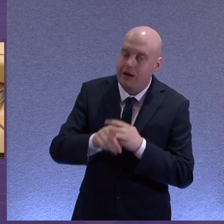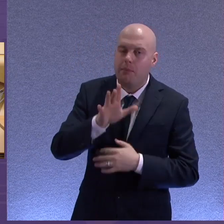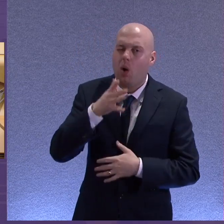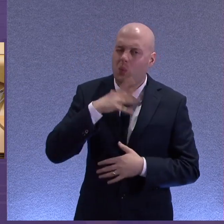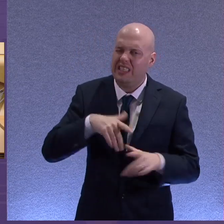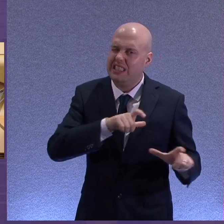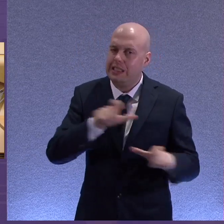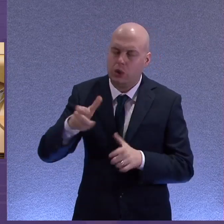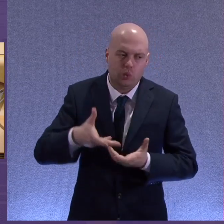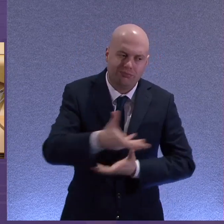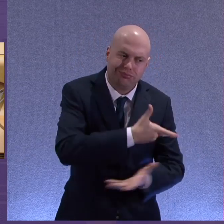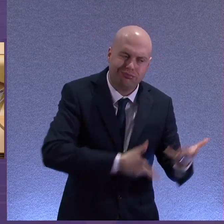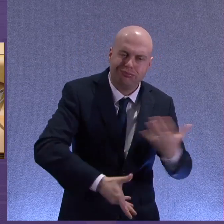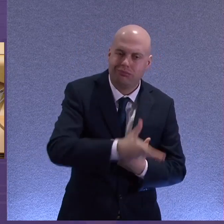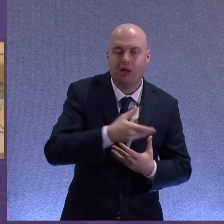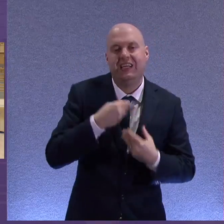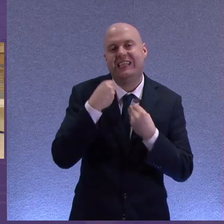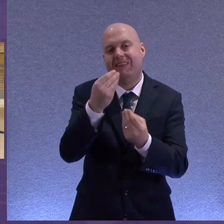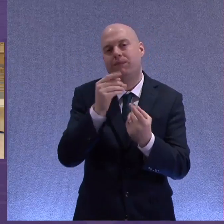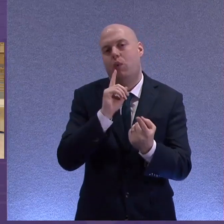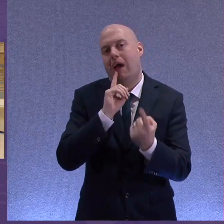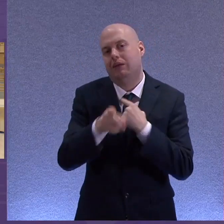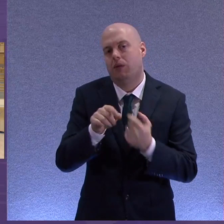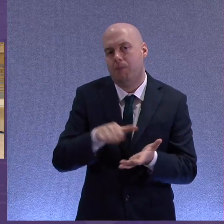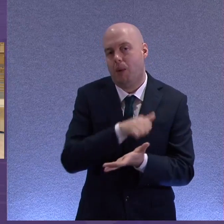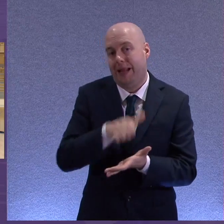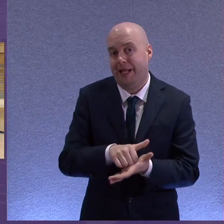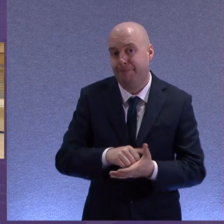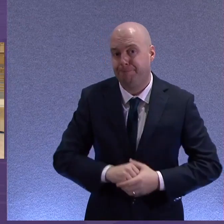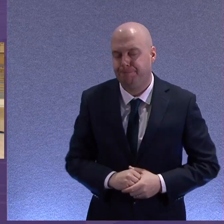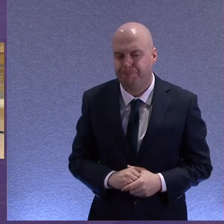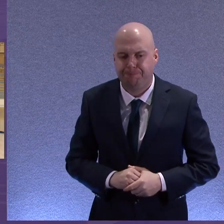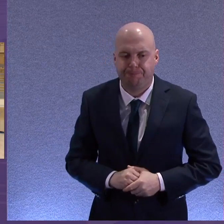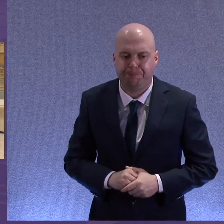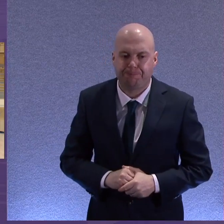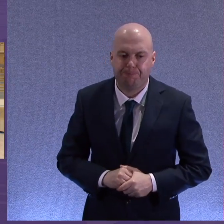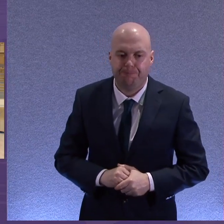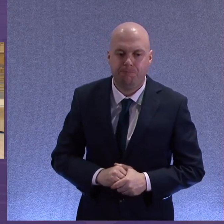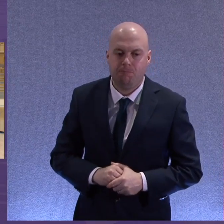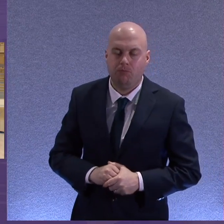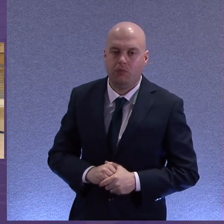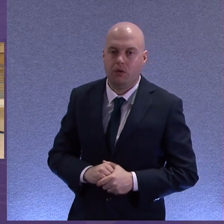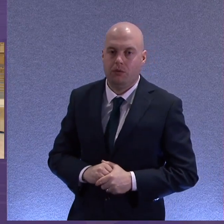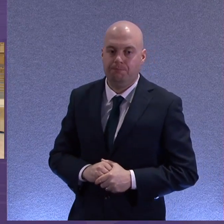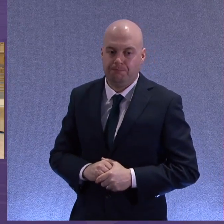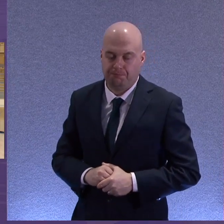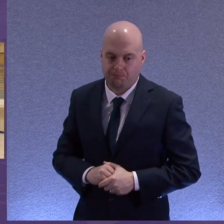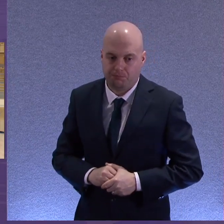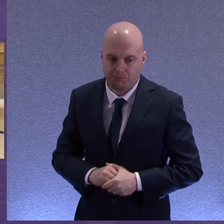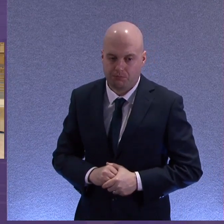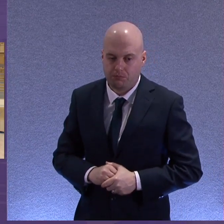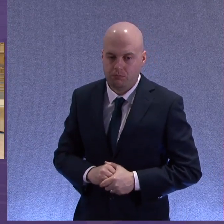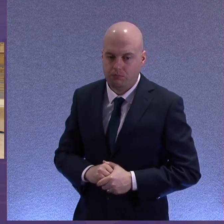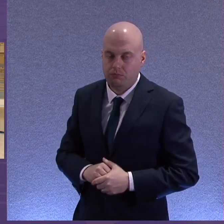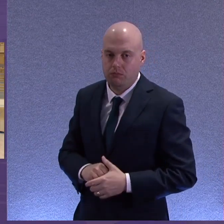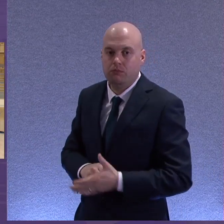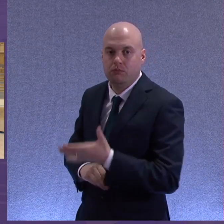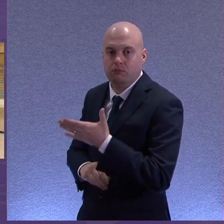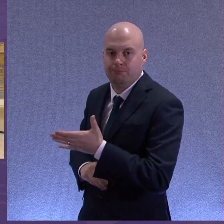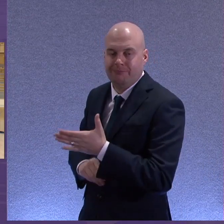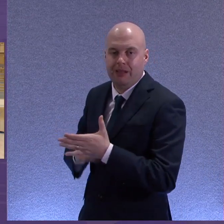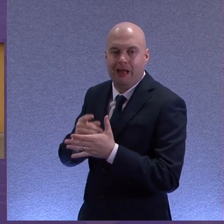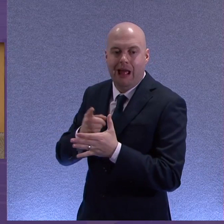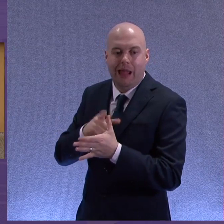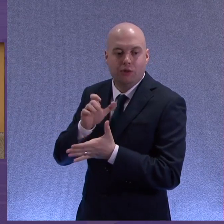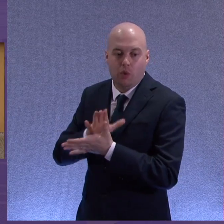resolution to it quickly. Thank you. Alex Cole-Hamilton, to be followed by Willie Coffey. Thank you very much, Presiding Officer. The First Minister will recognise the